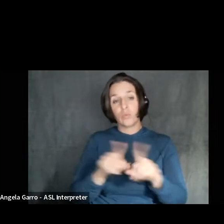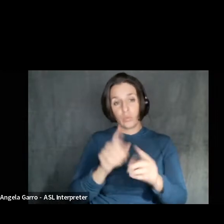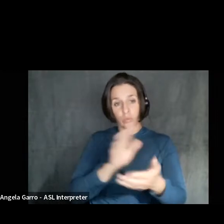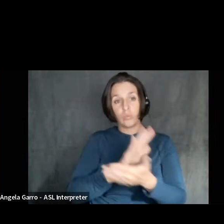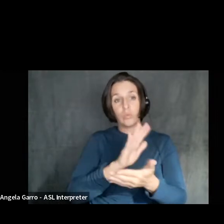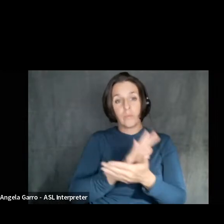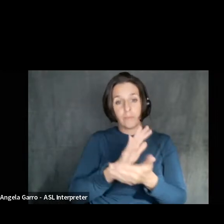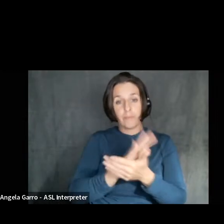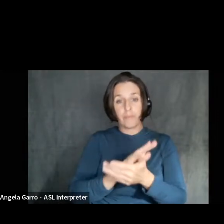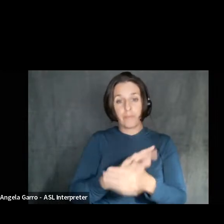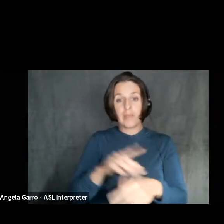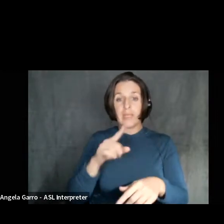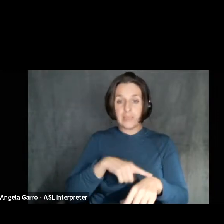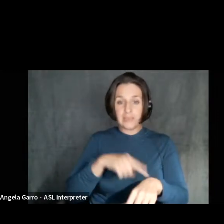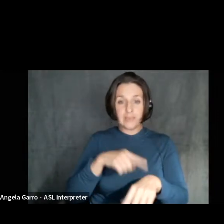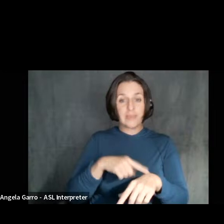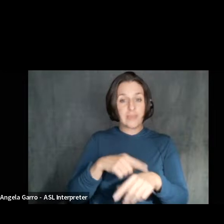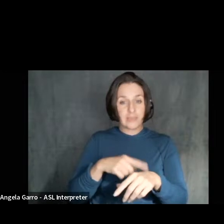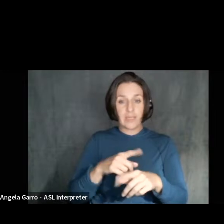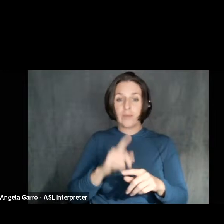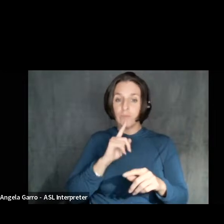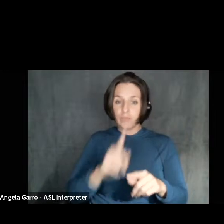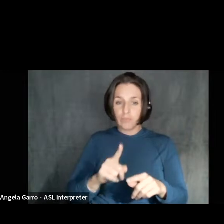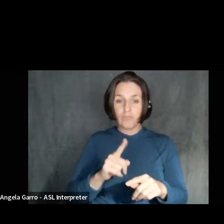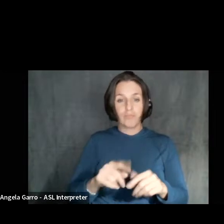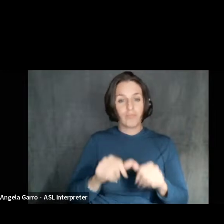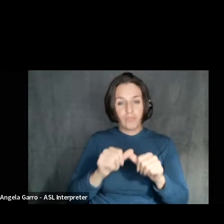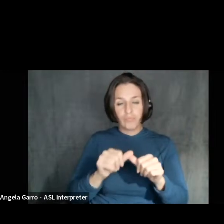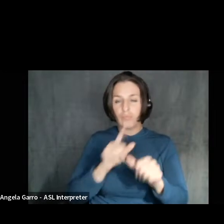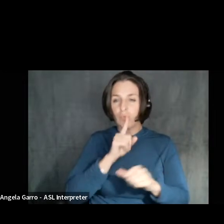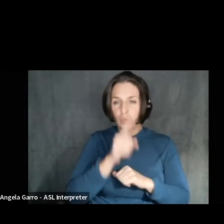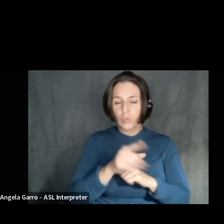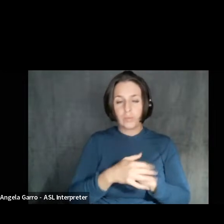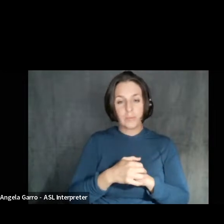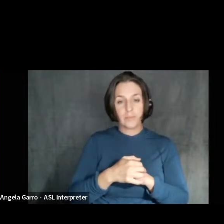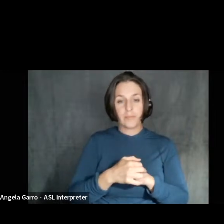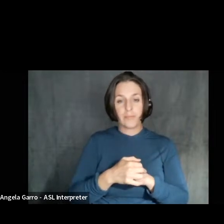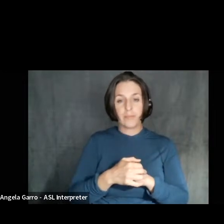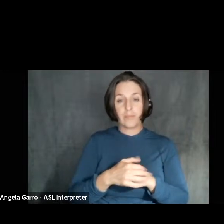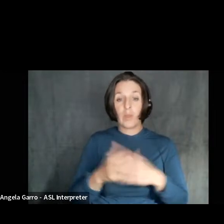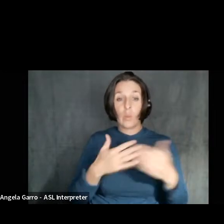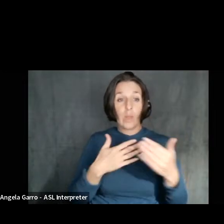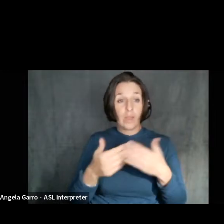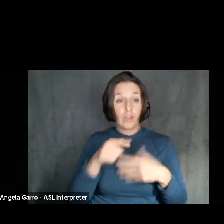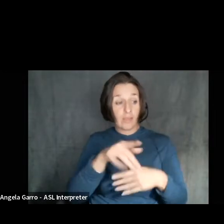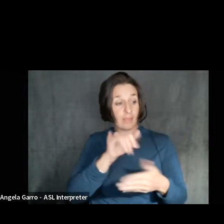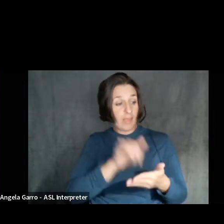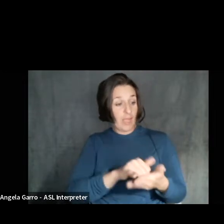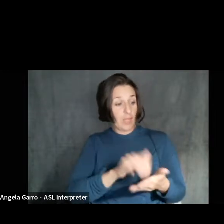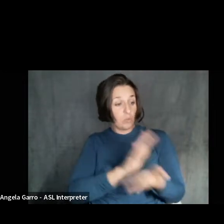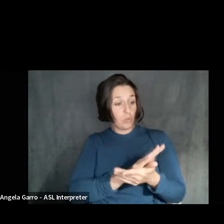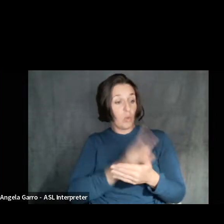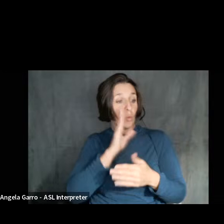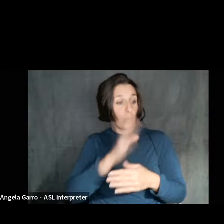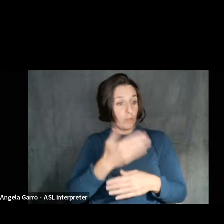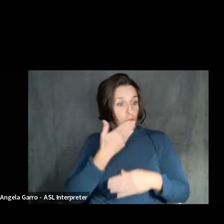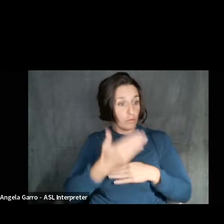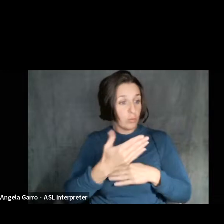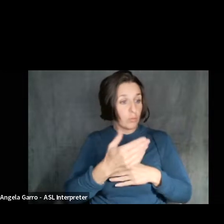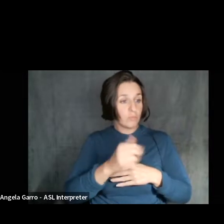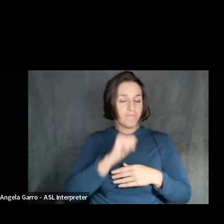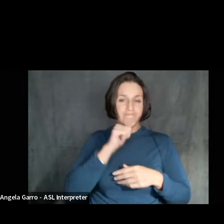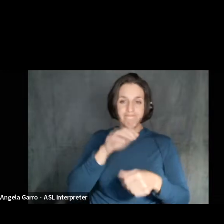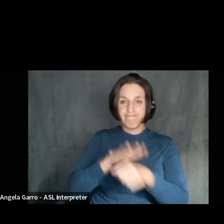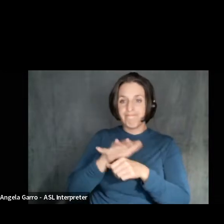a time-worn truism. The educator primarily determines whether the school will be efficient or inefficient. Compared